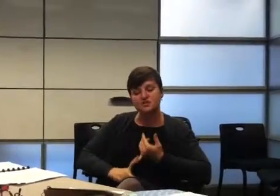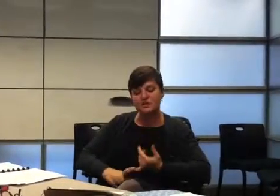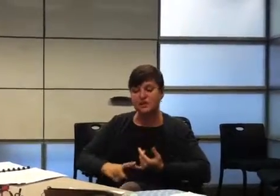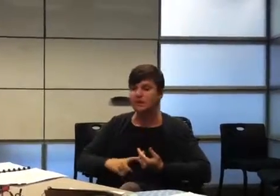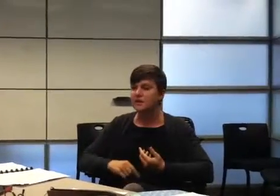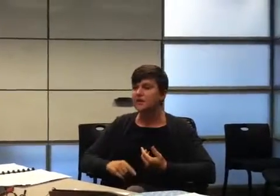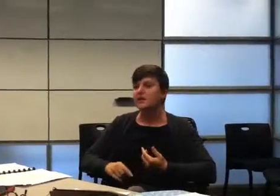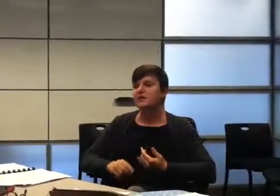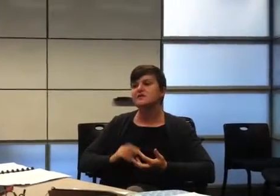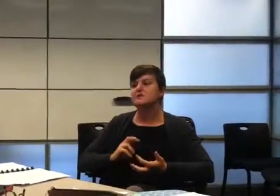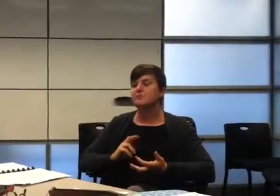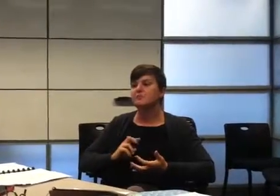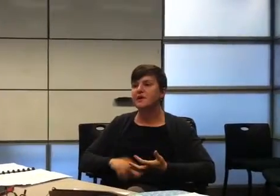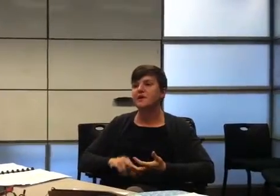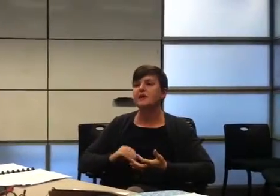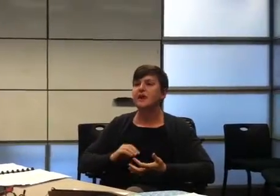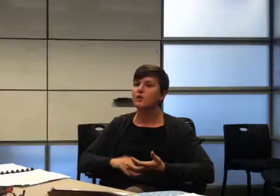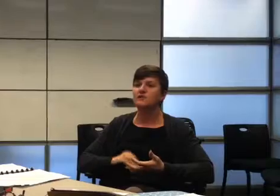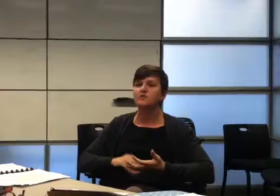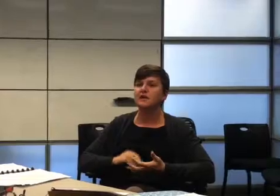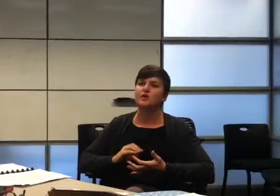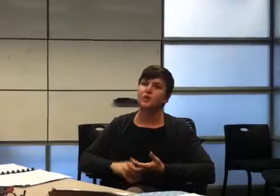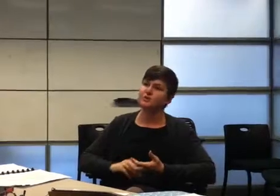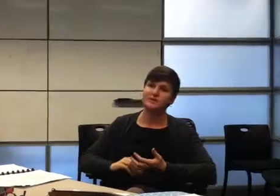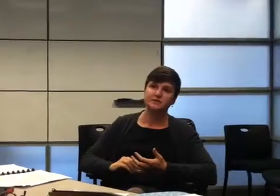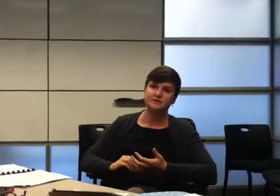trick is pick however many quotes,